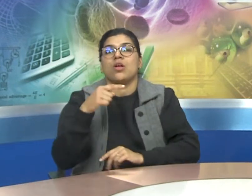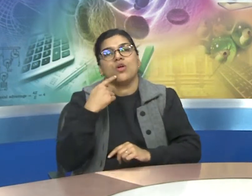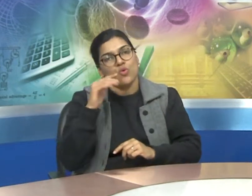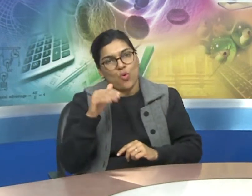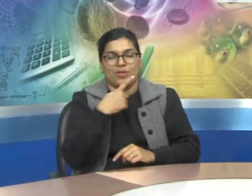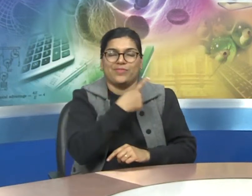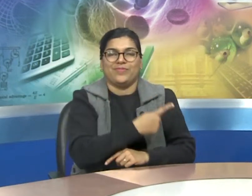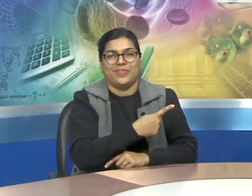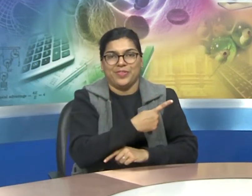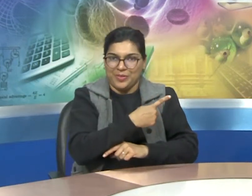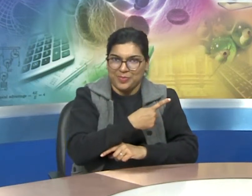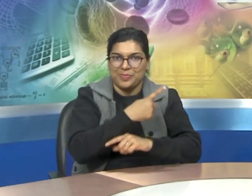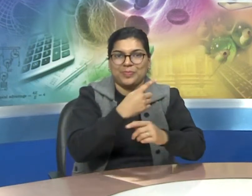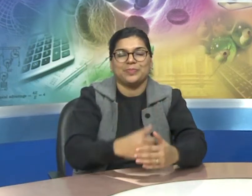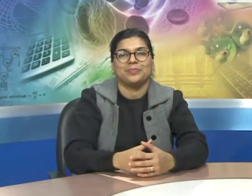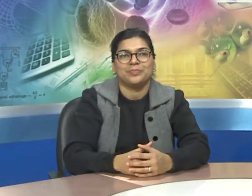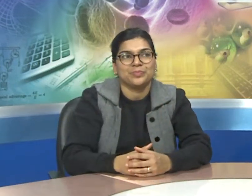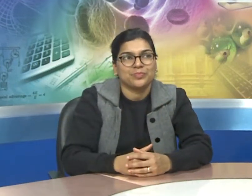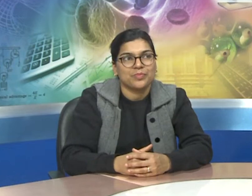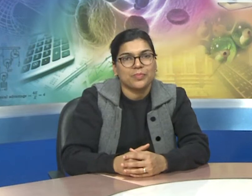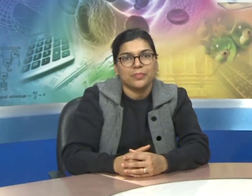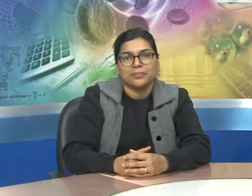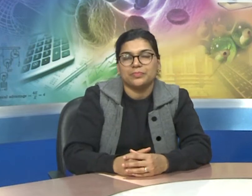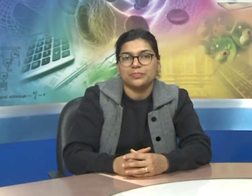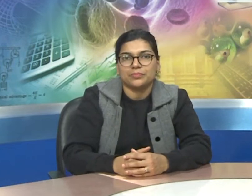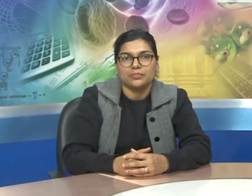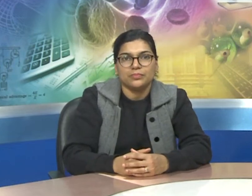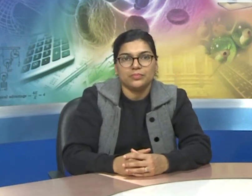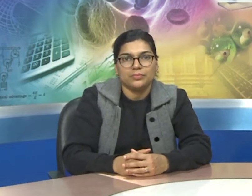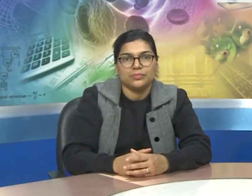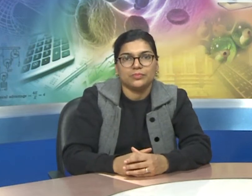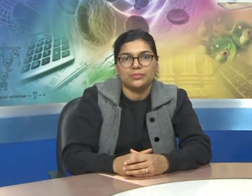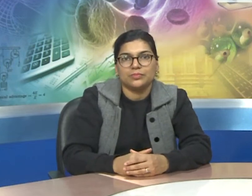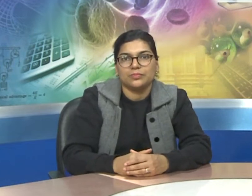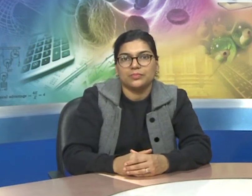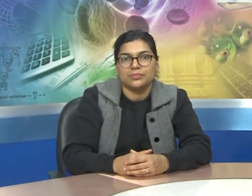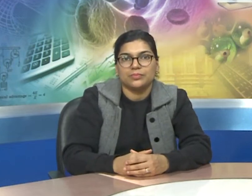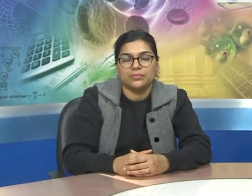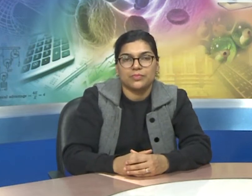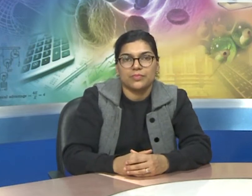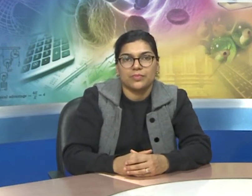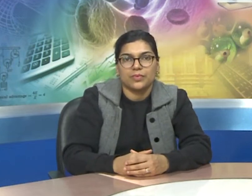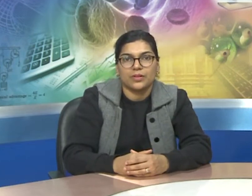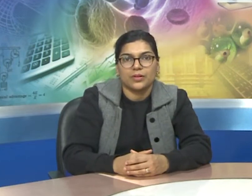page. So that you need to mention in this, and accordingly your printout will come out.